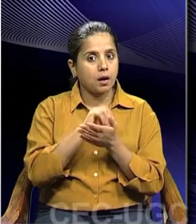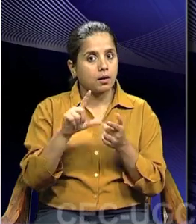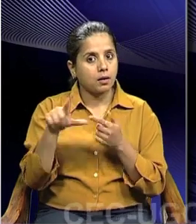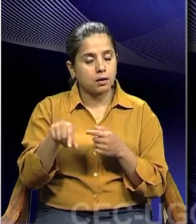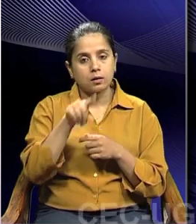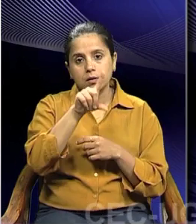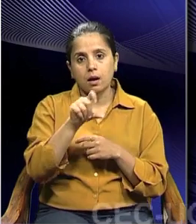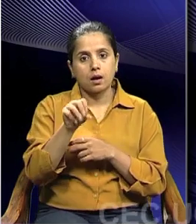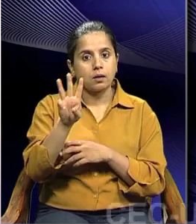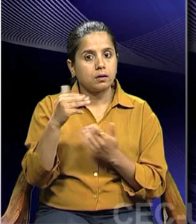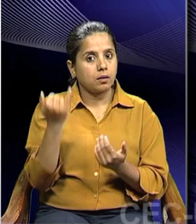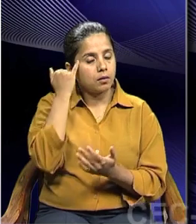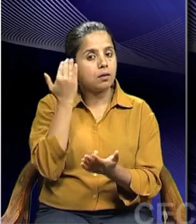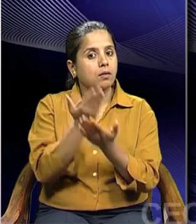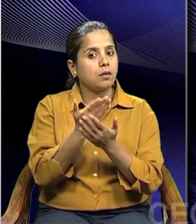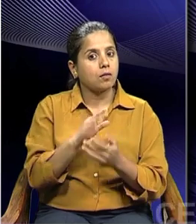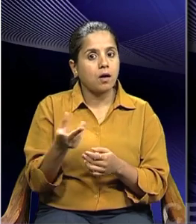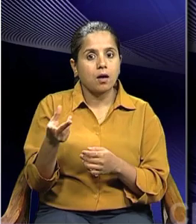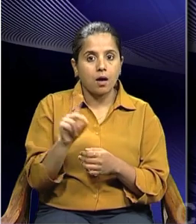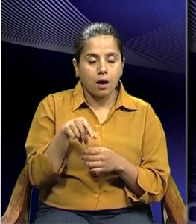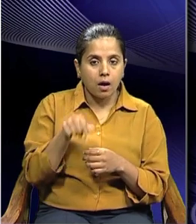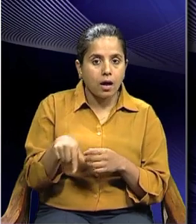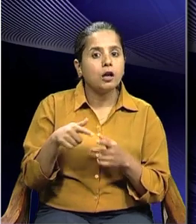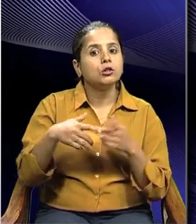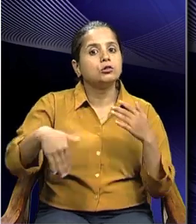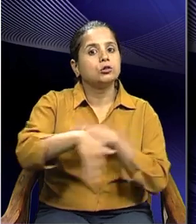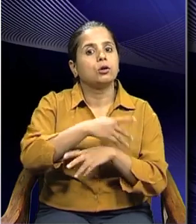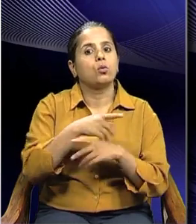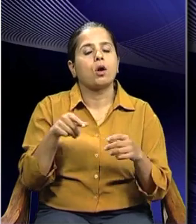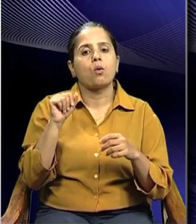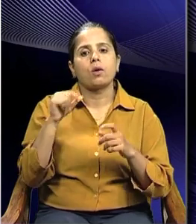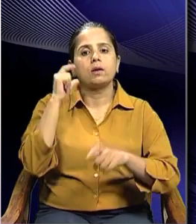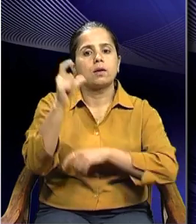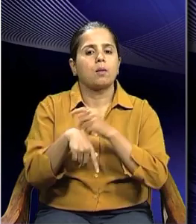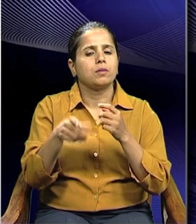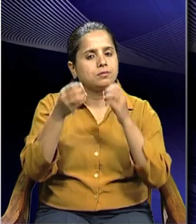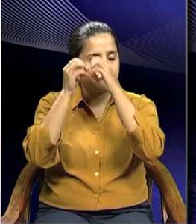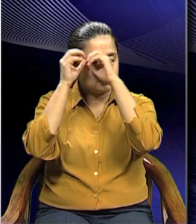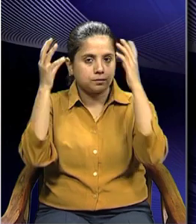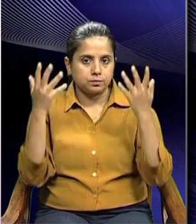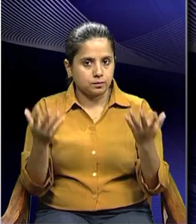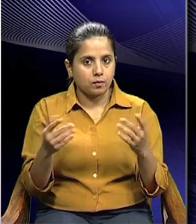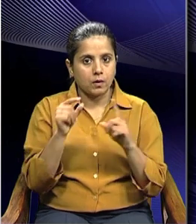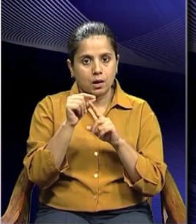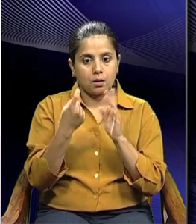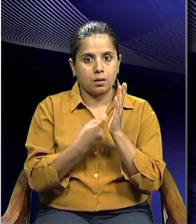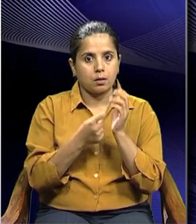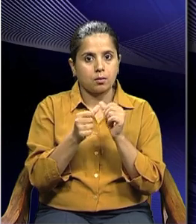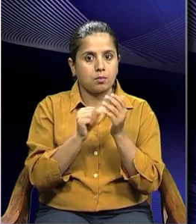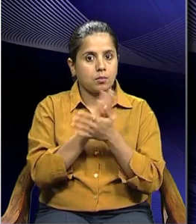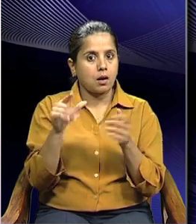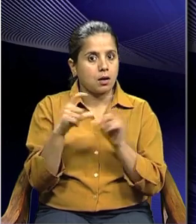1993 suggests the idea of re-engineering the corporation. Now imagine that Prahlad is talking